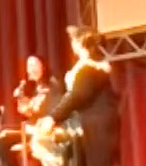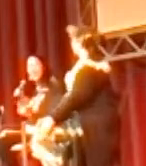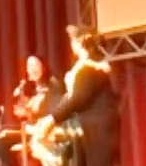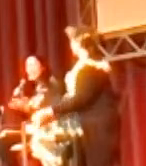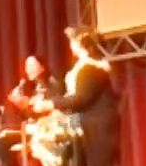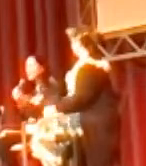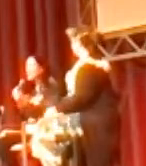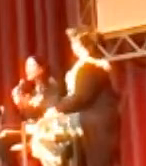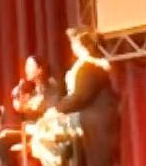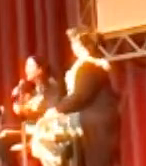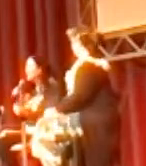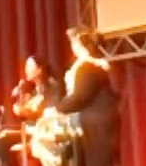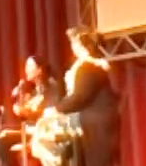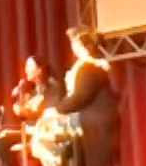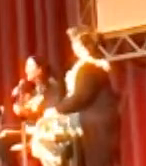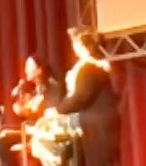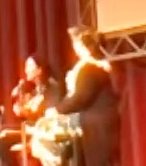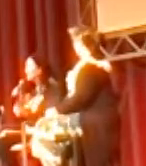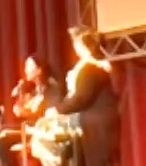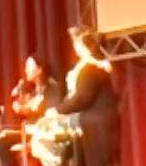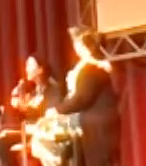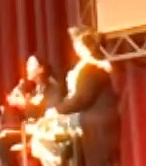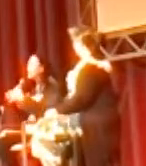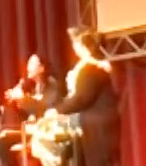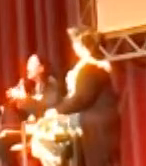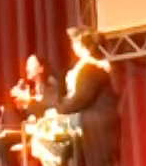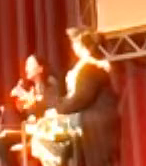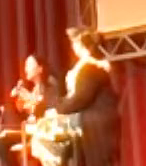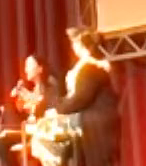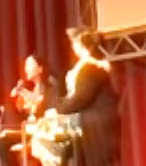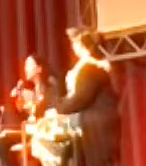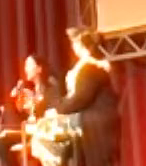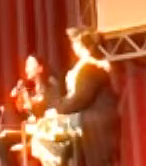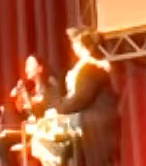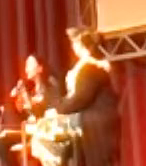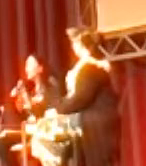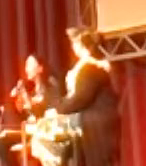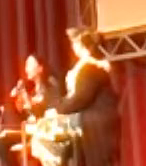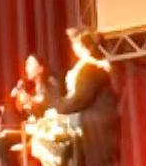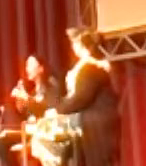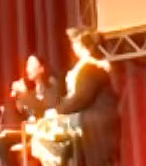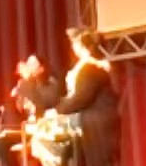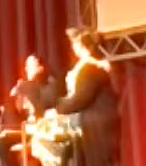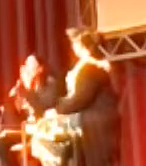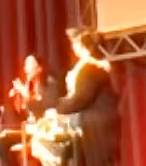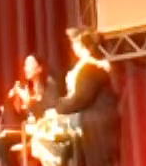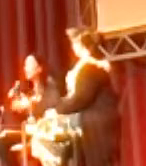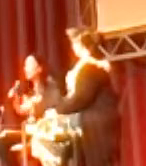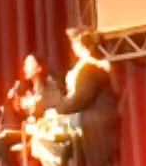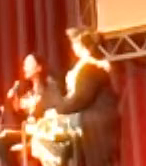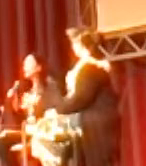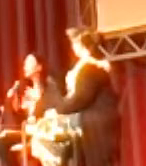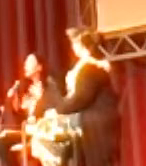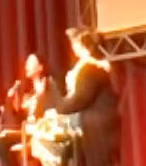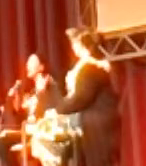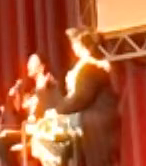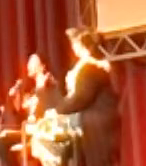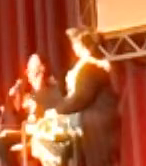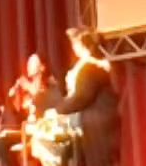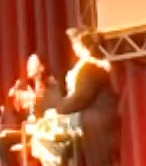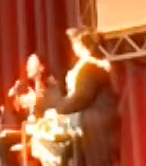practice. It's so deeply embedded in music, the harmonies. There's got to be science around the harmonies and how